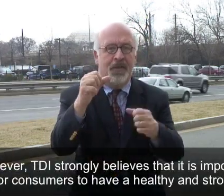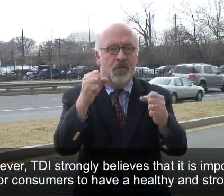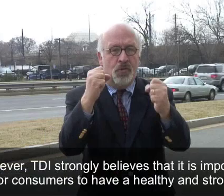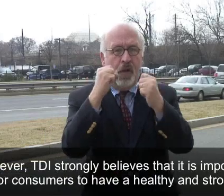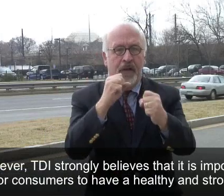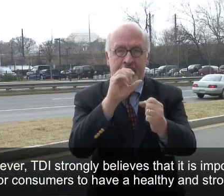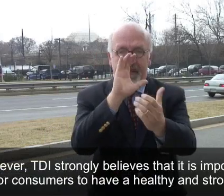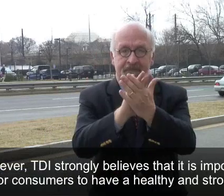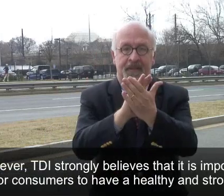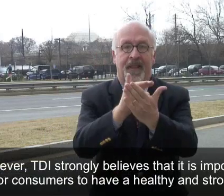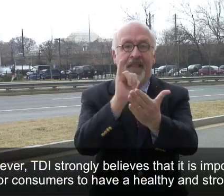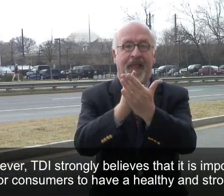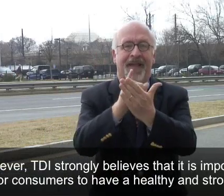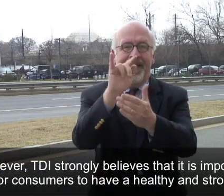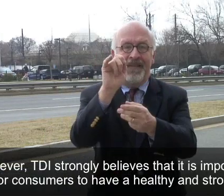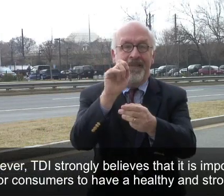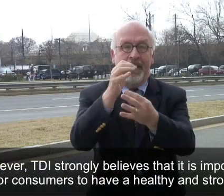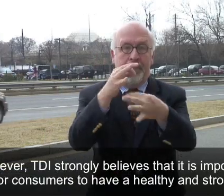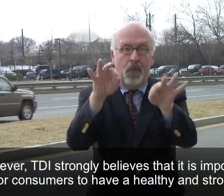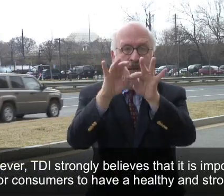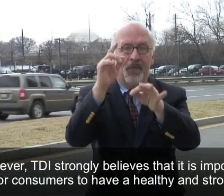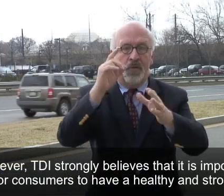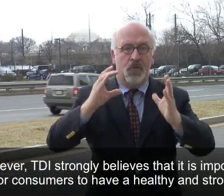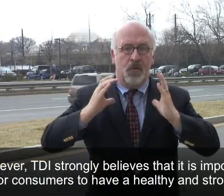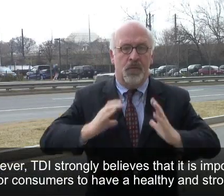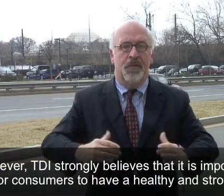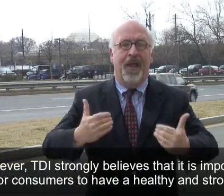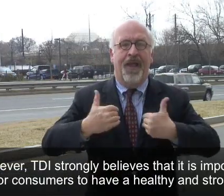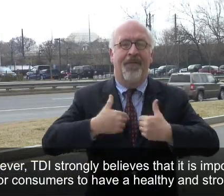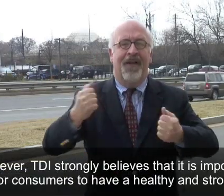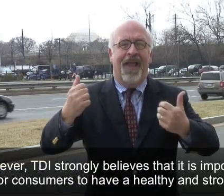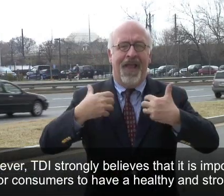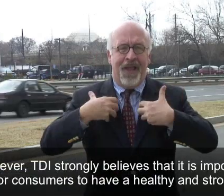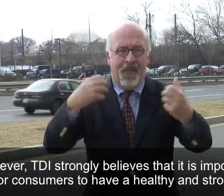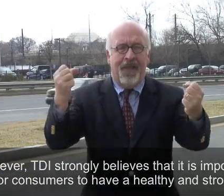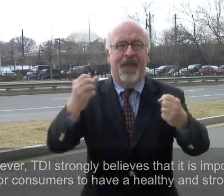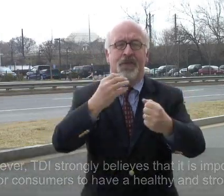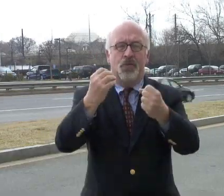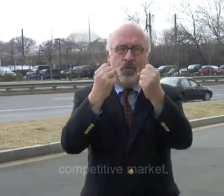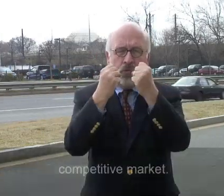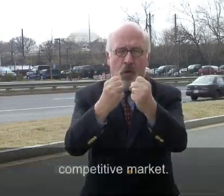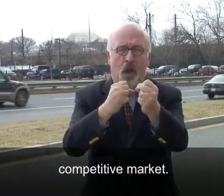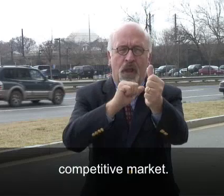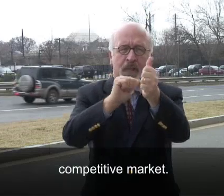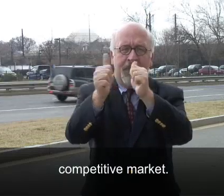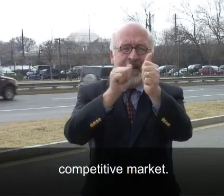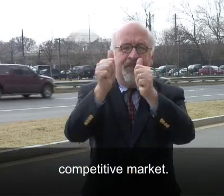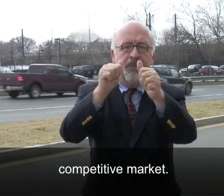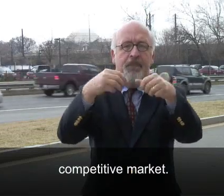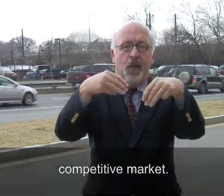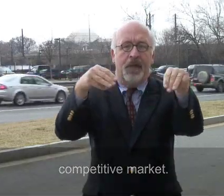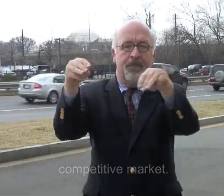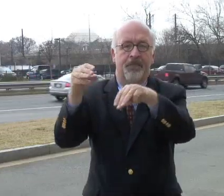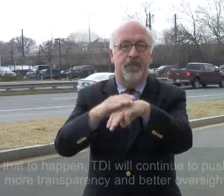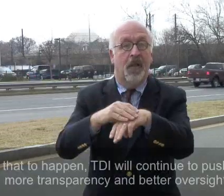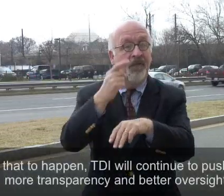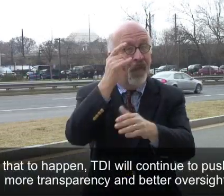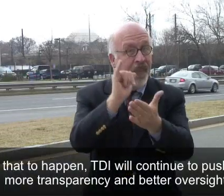However, TDI strongly believes that it is important for consumers to have a healthy and strong competitive market.